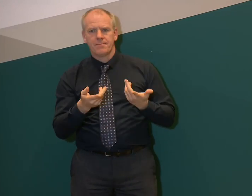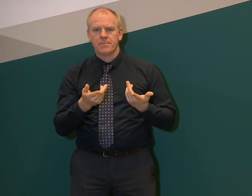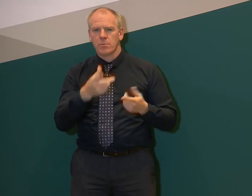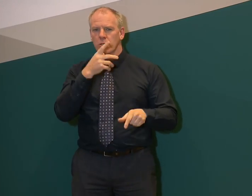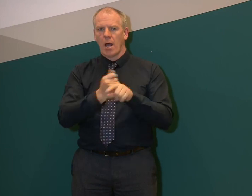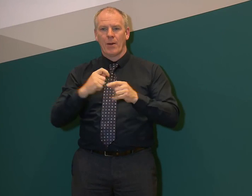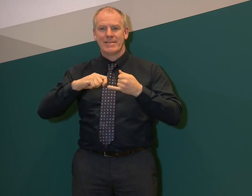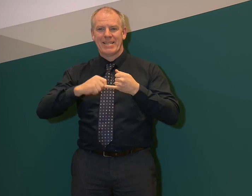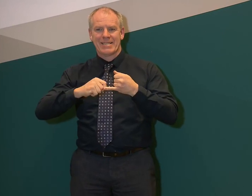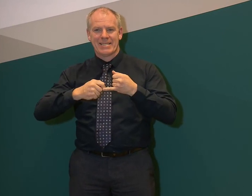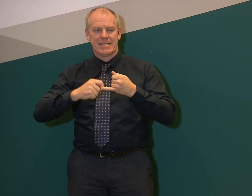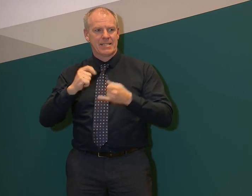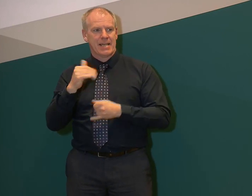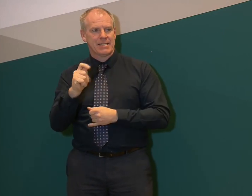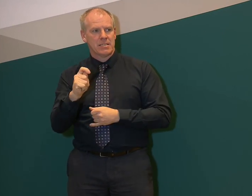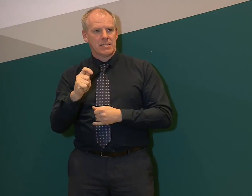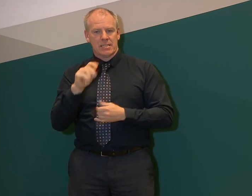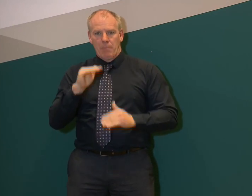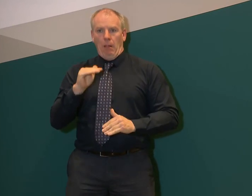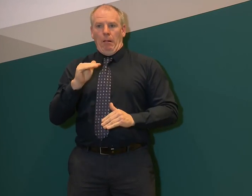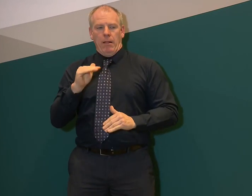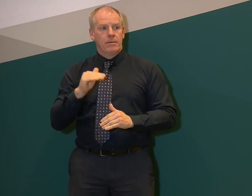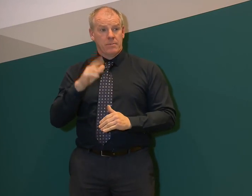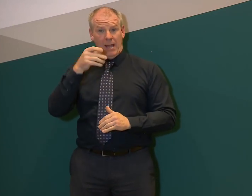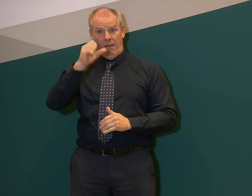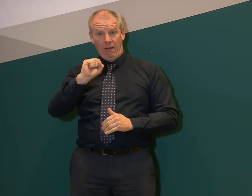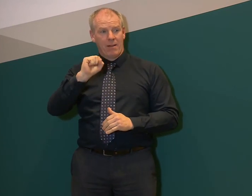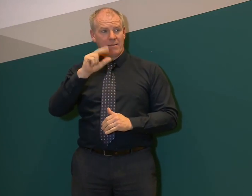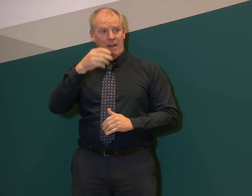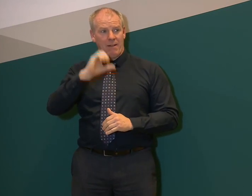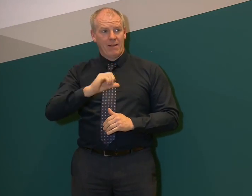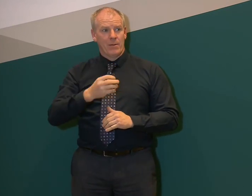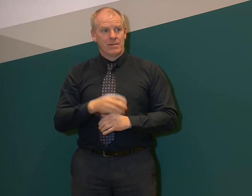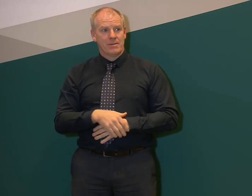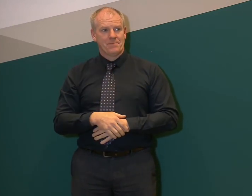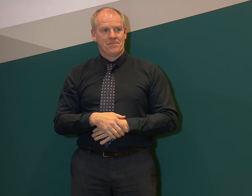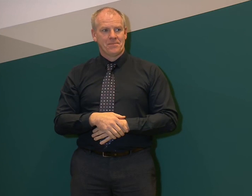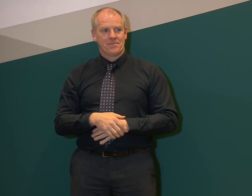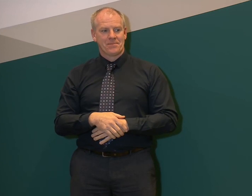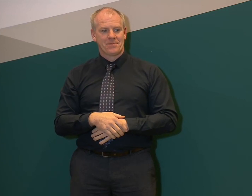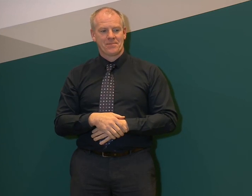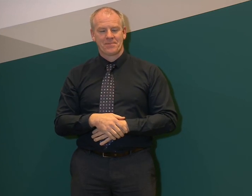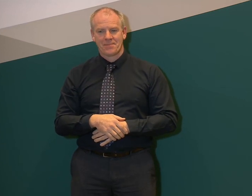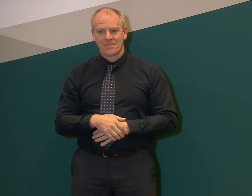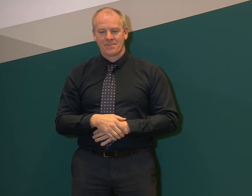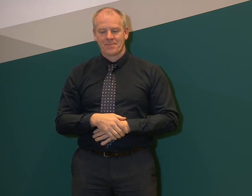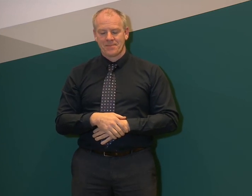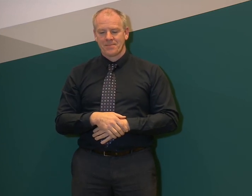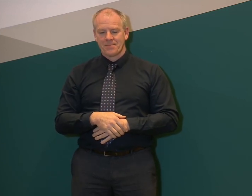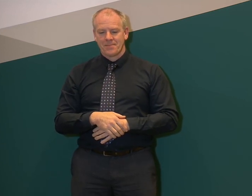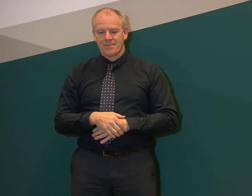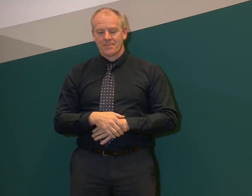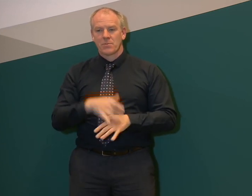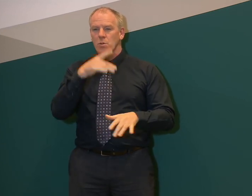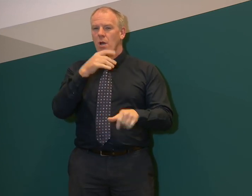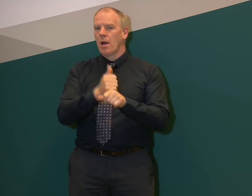relation to testing. I think I'm too small. And we can lower that. You don't. I think I'm okay there. Just in relation